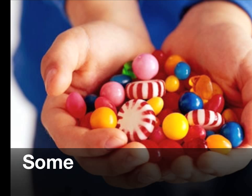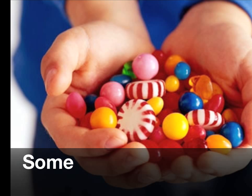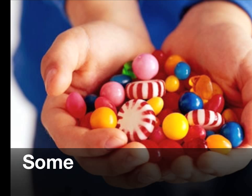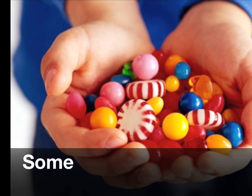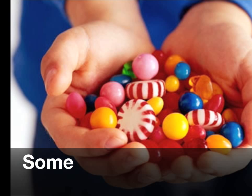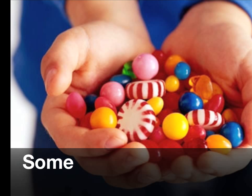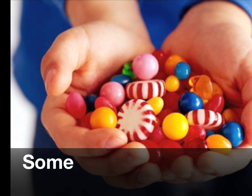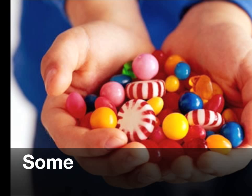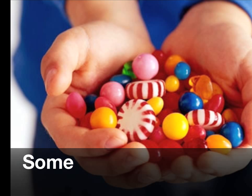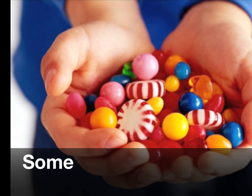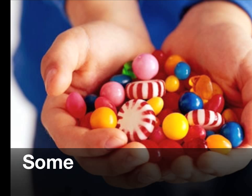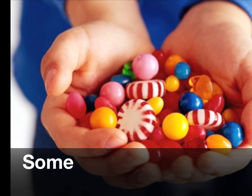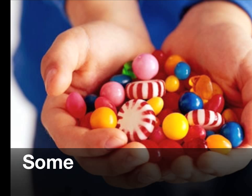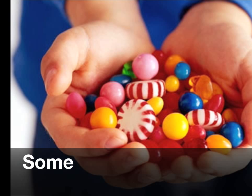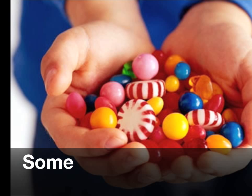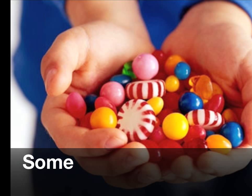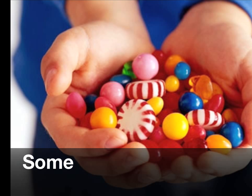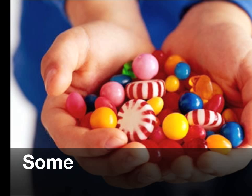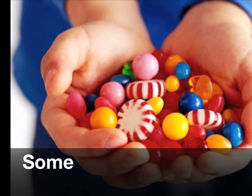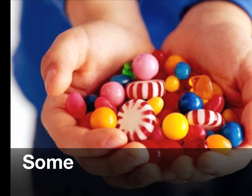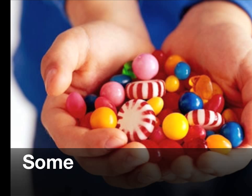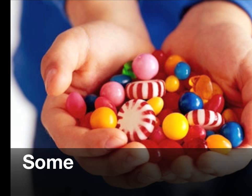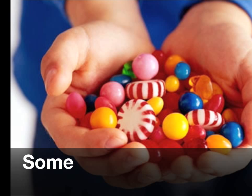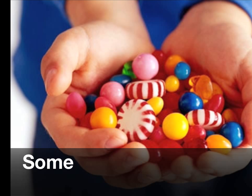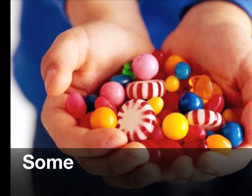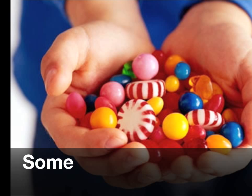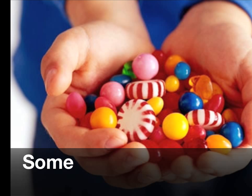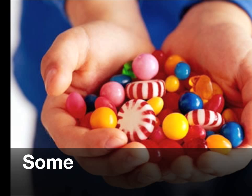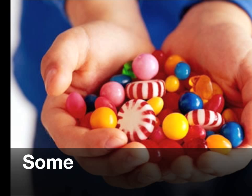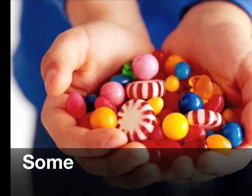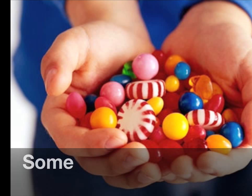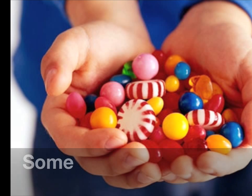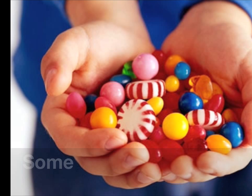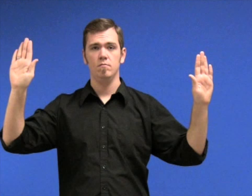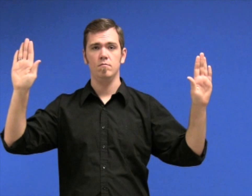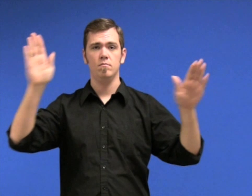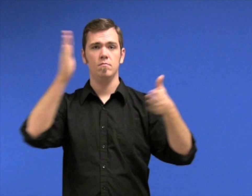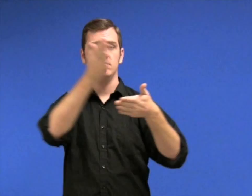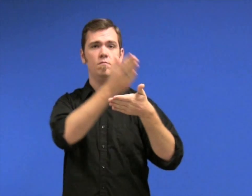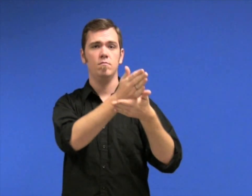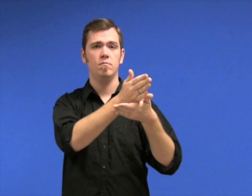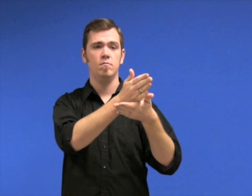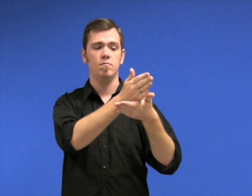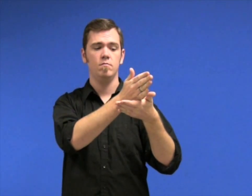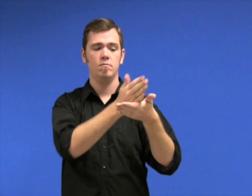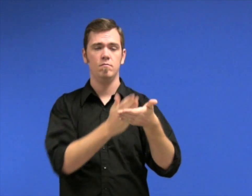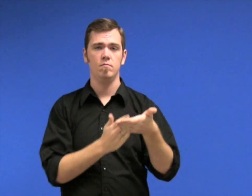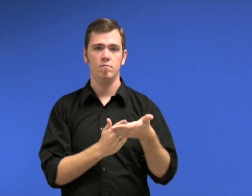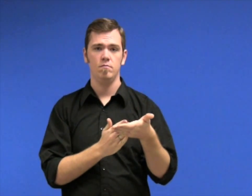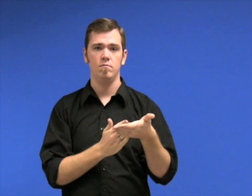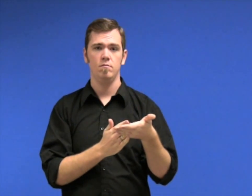All right, the next sign is some, as in I have some candy. All right, the sign is some.